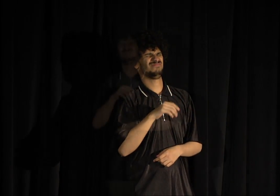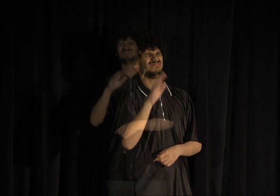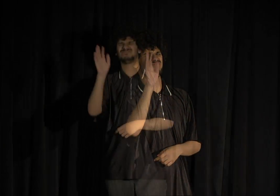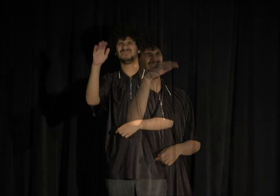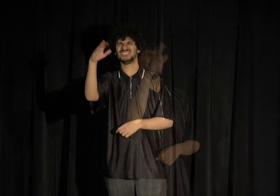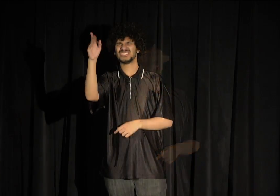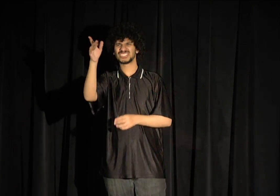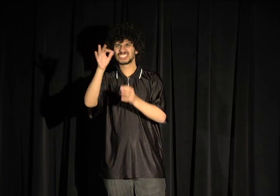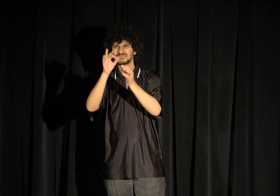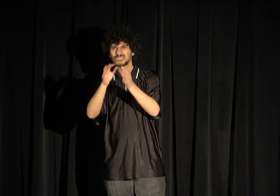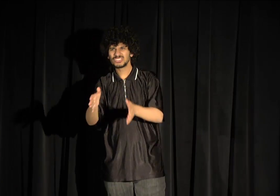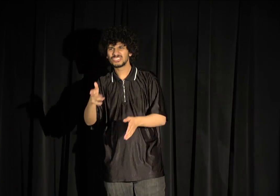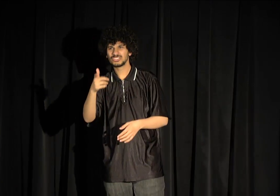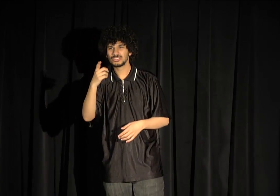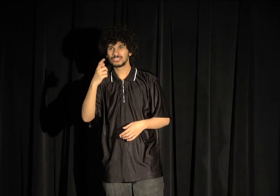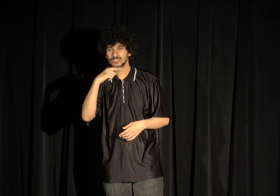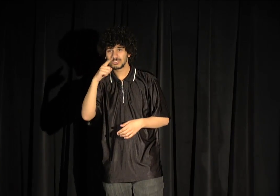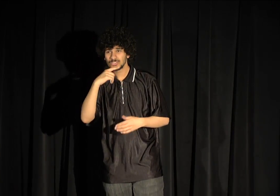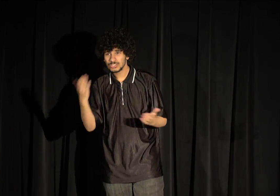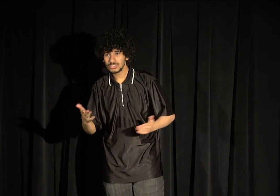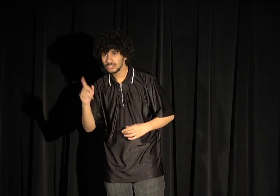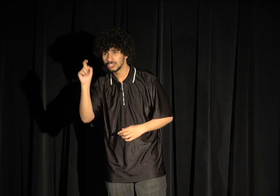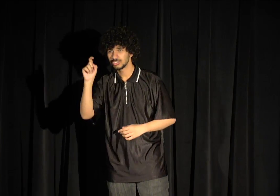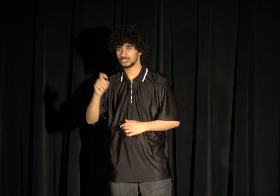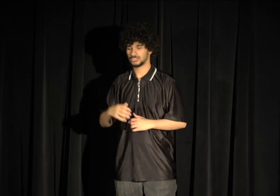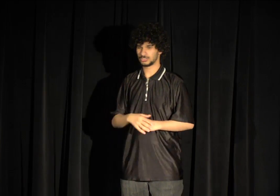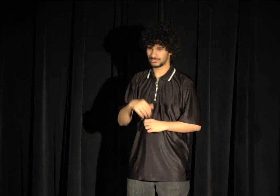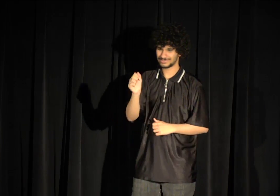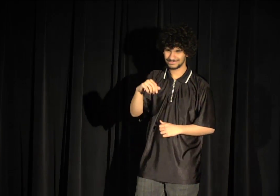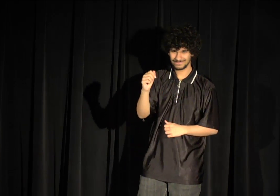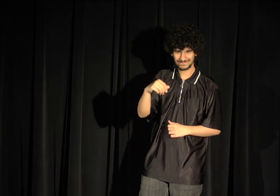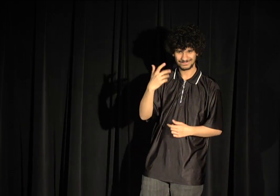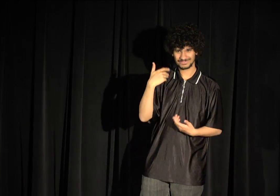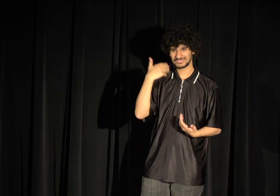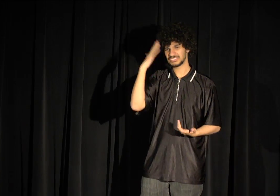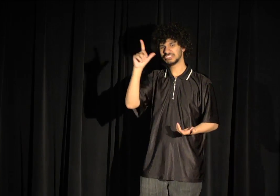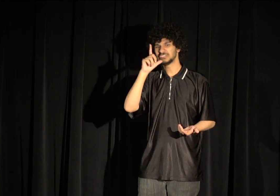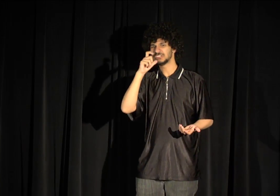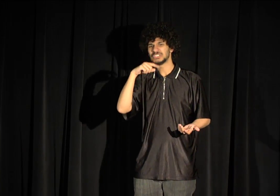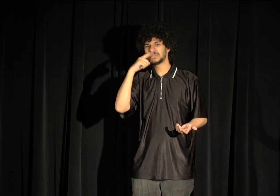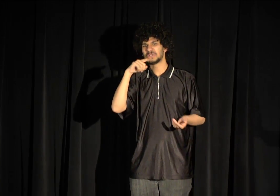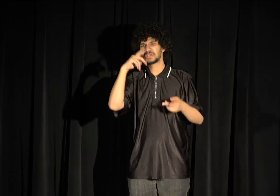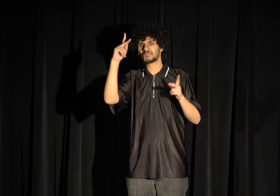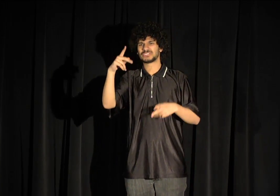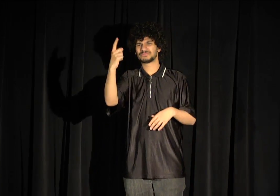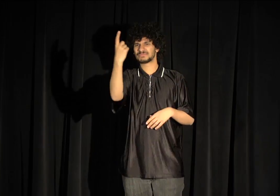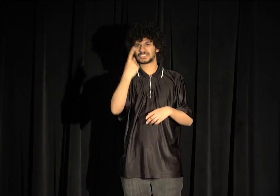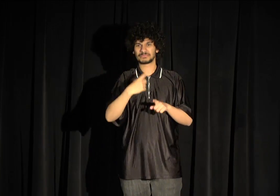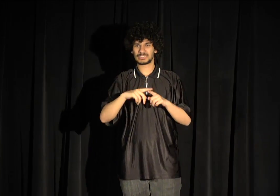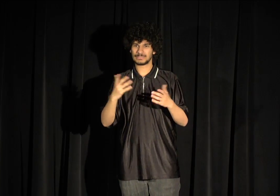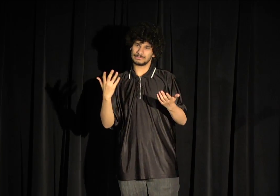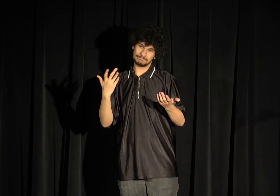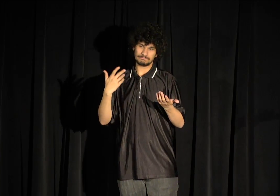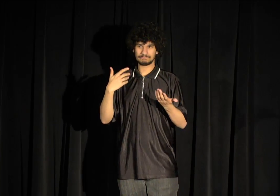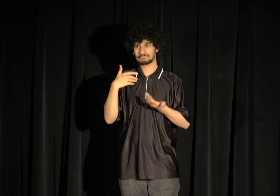The deaf people ask, what do we need an interpreter for? Is there a hearing person here? The interpreter says, yes, there's someone hearing here. I don't know